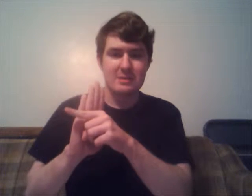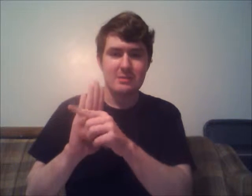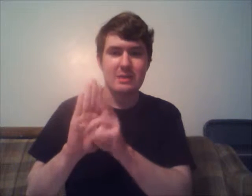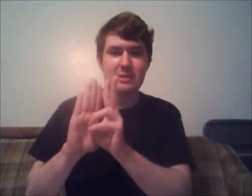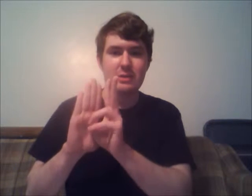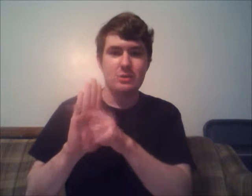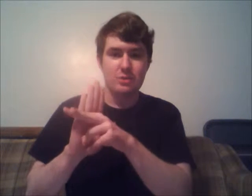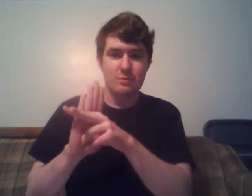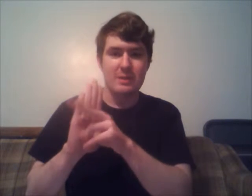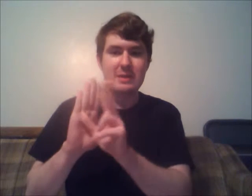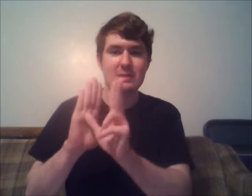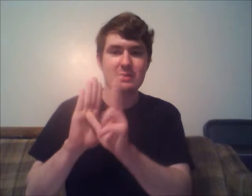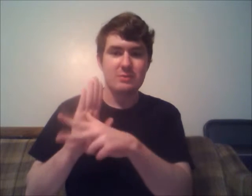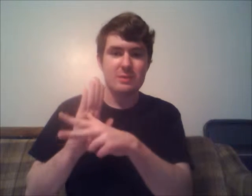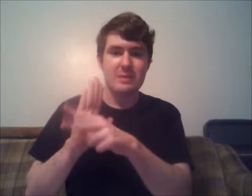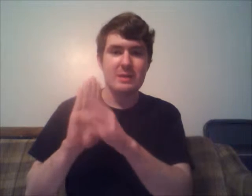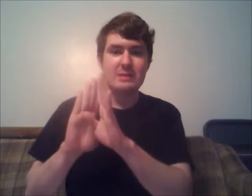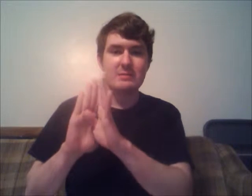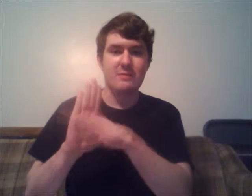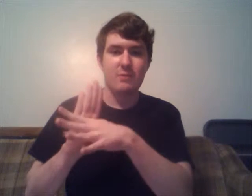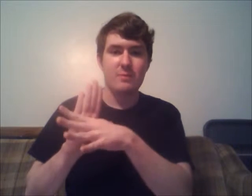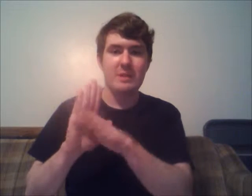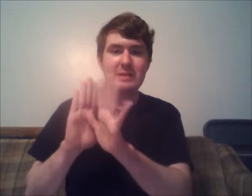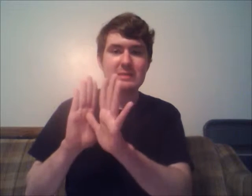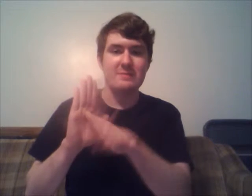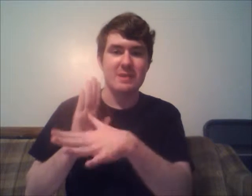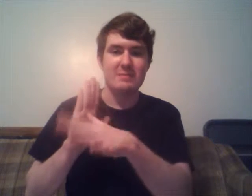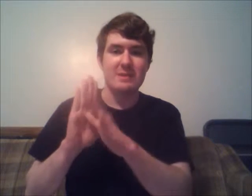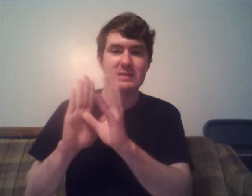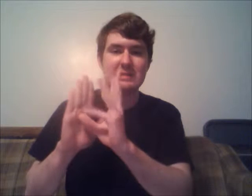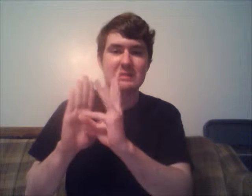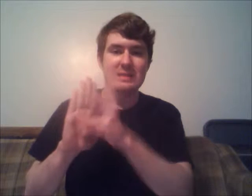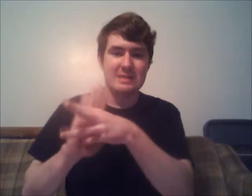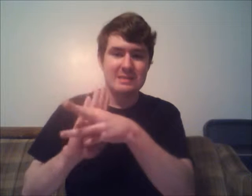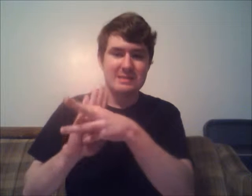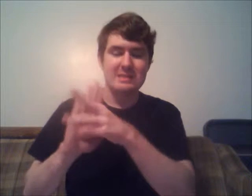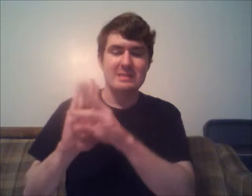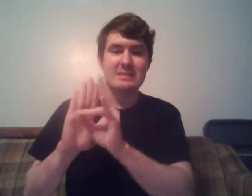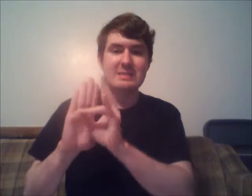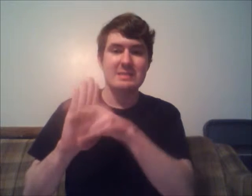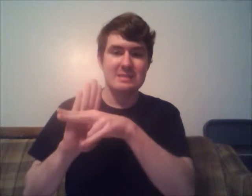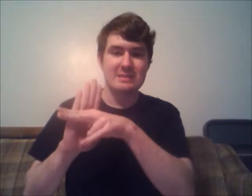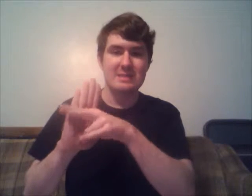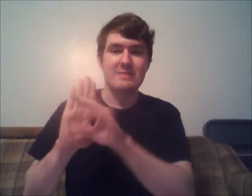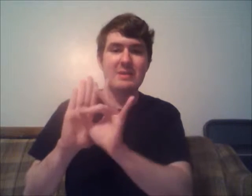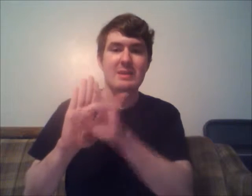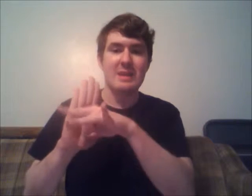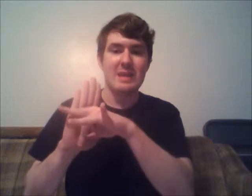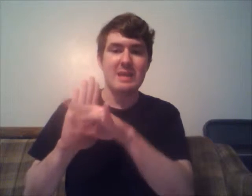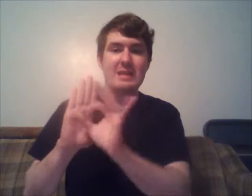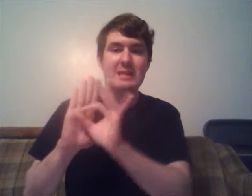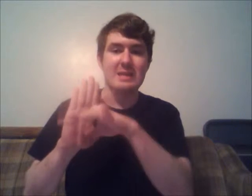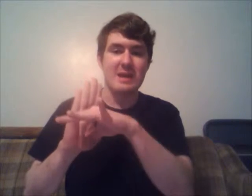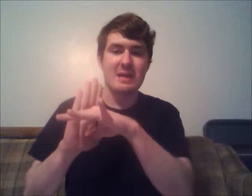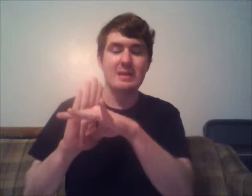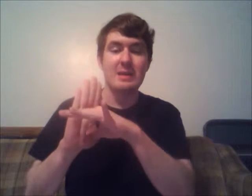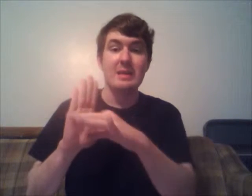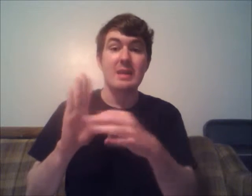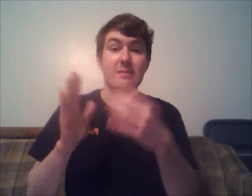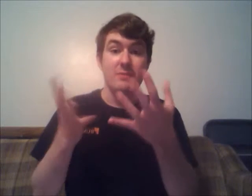right? 2 minutes, 3 minutes, 4 minutes, 5 minutes, 6, 7, 8, 9. Now you